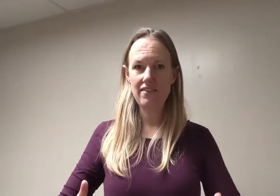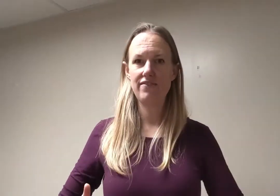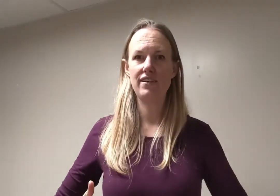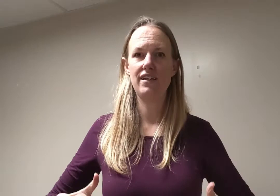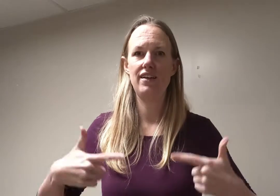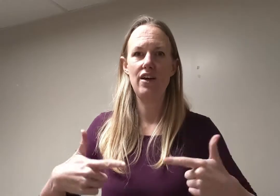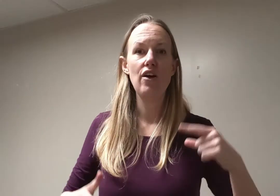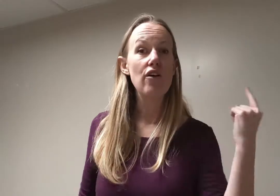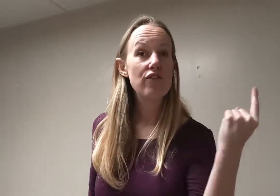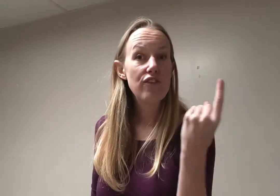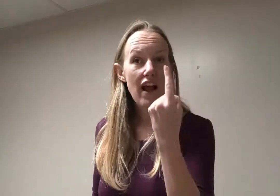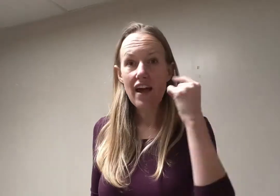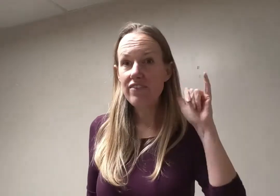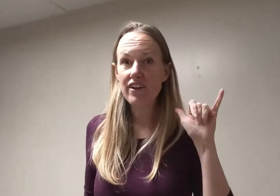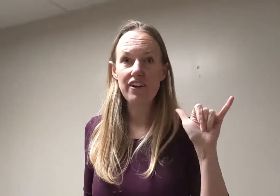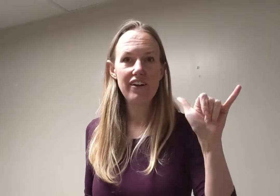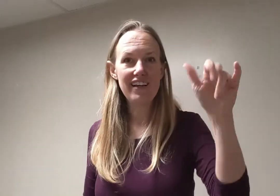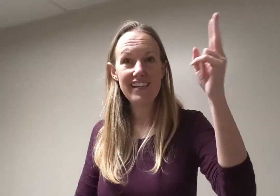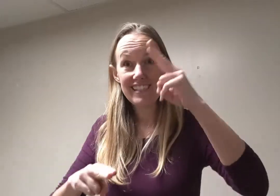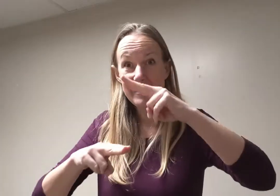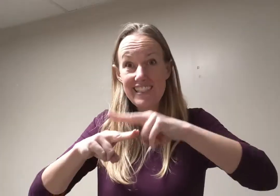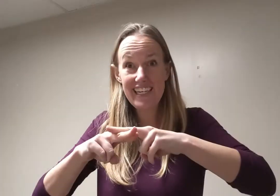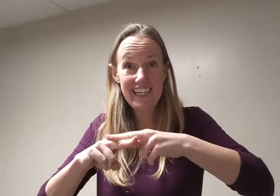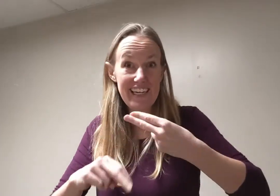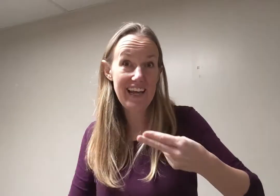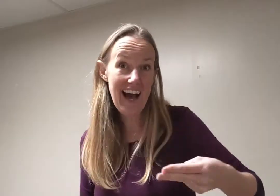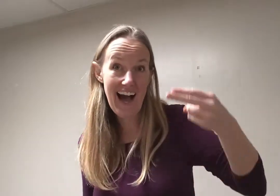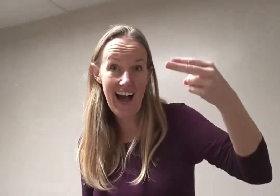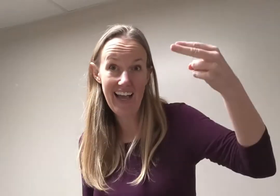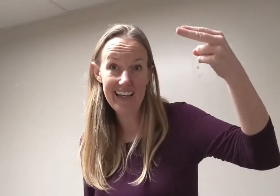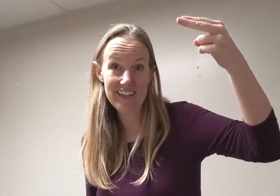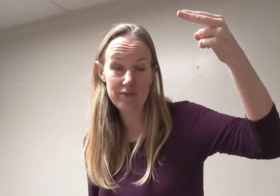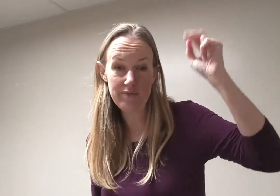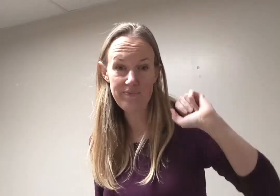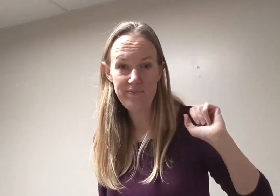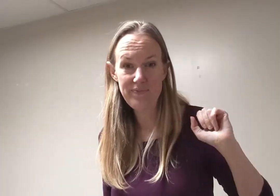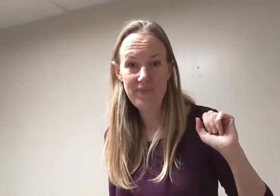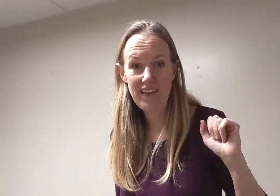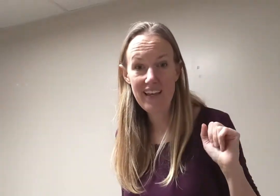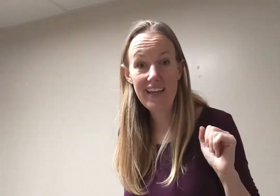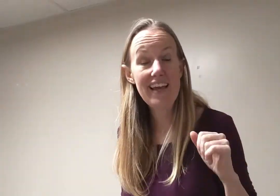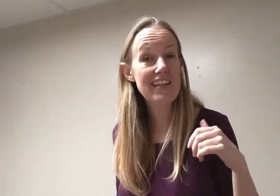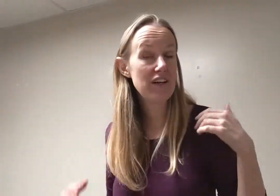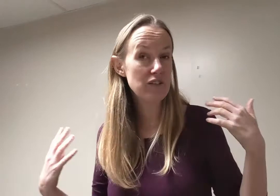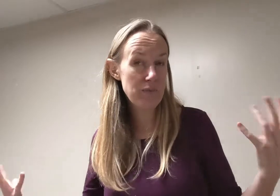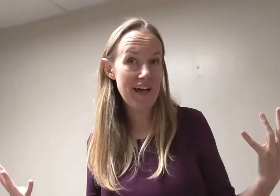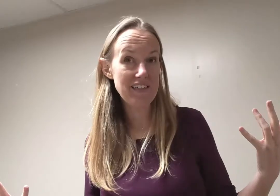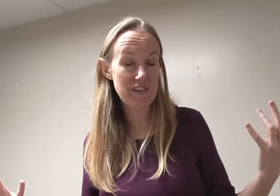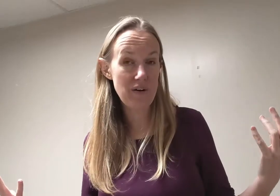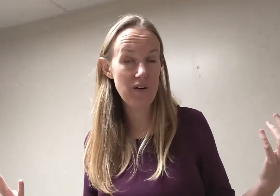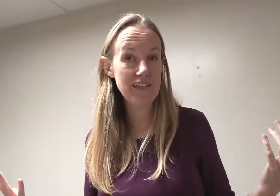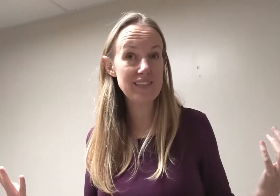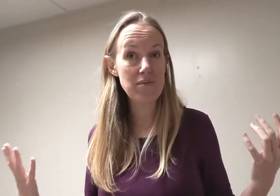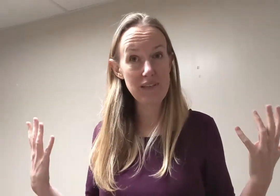life. Forever seated high. Okay, and then it goes back to the chorus, I believe